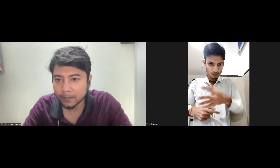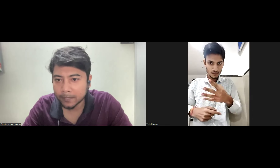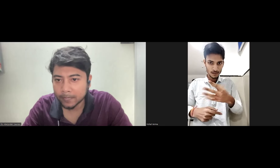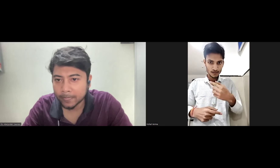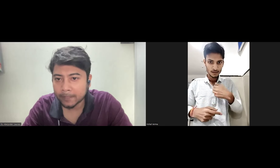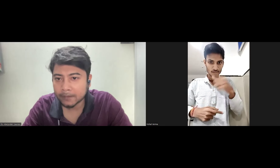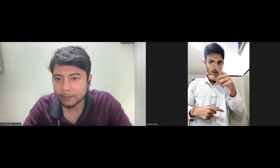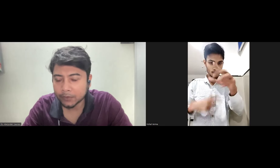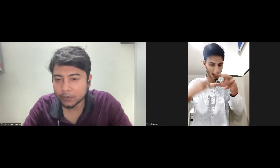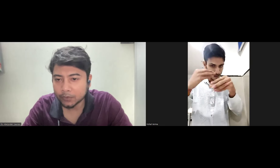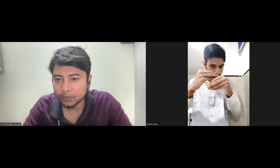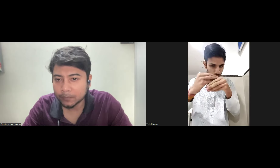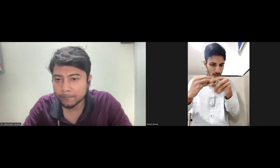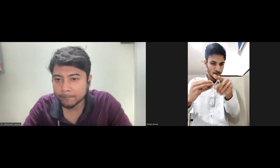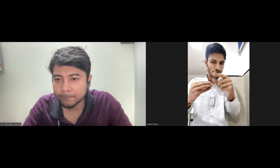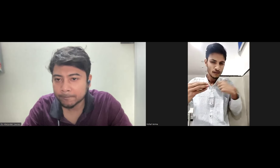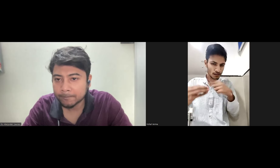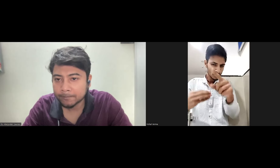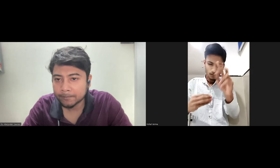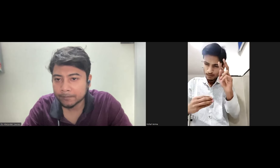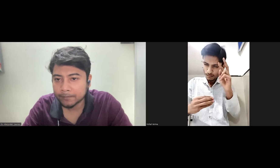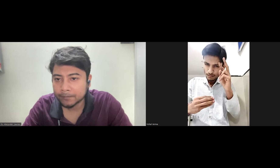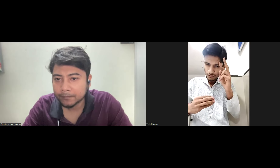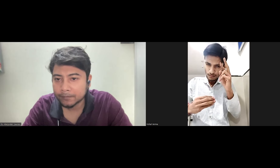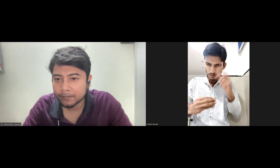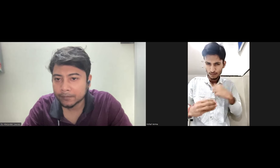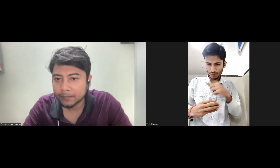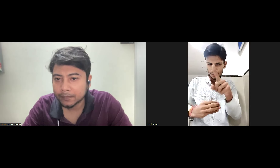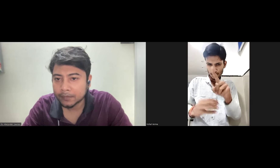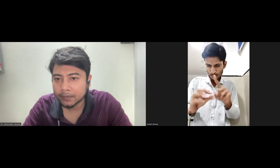Tulsi is something new.